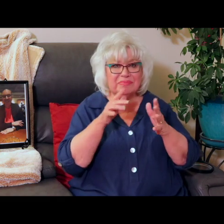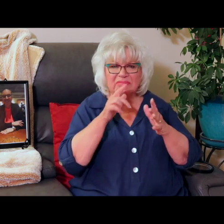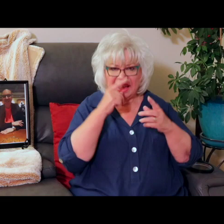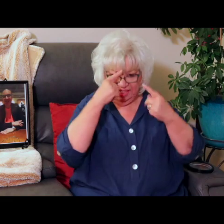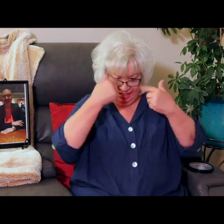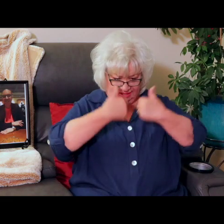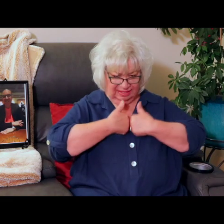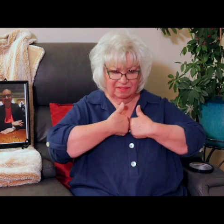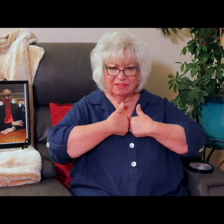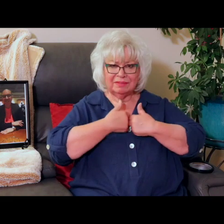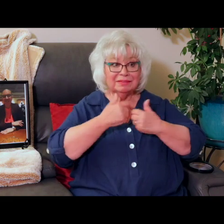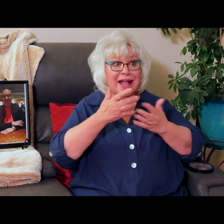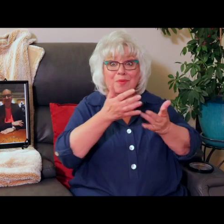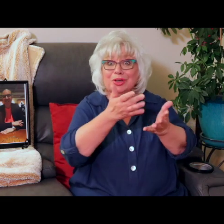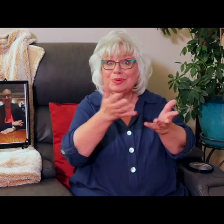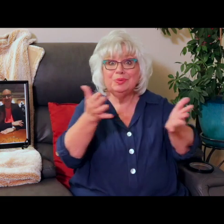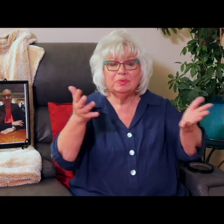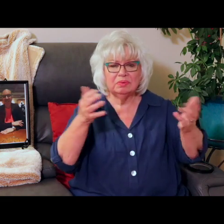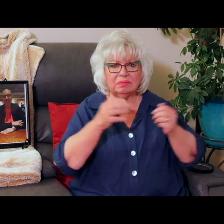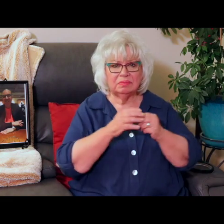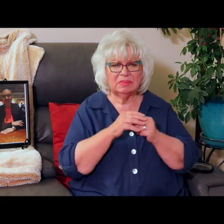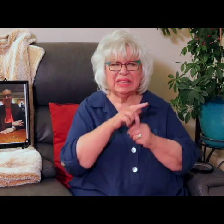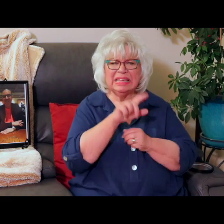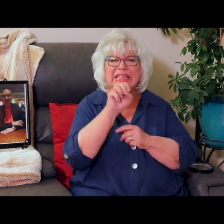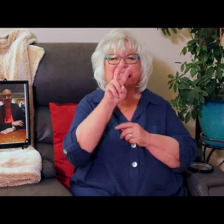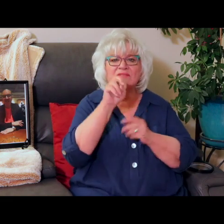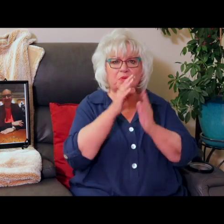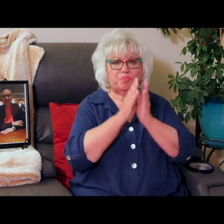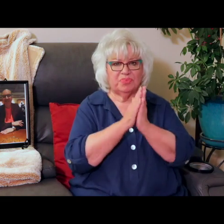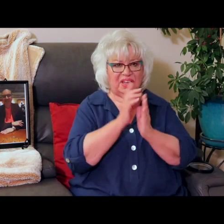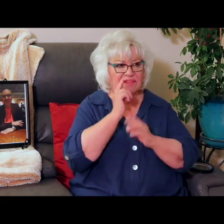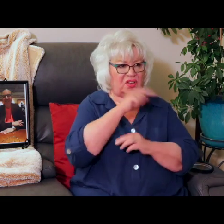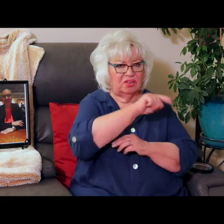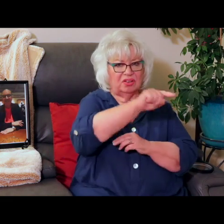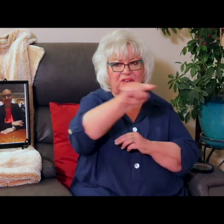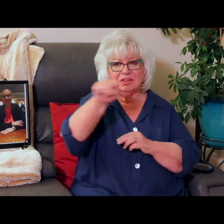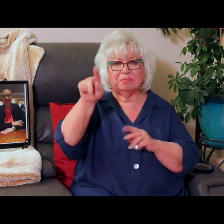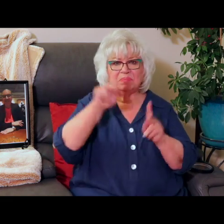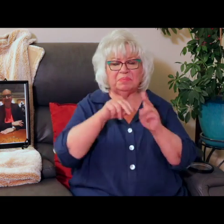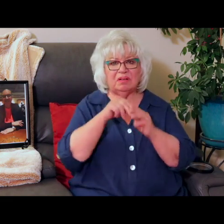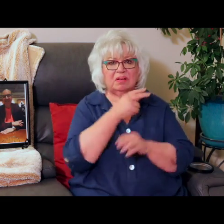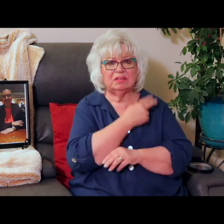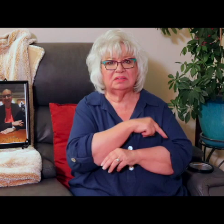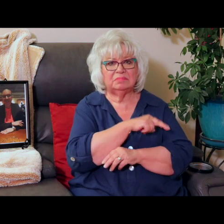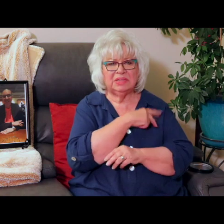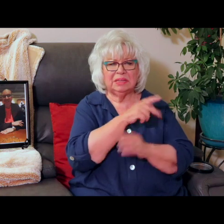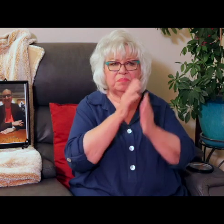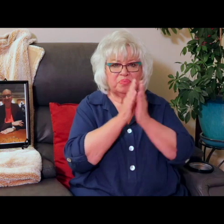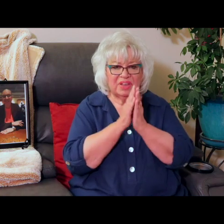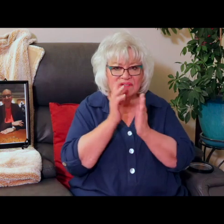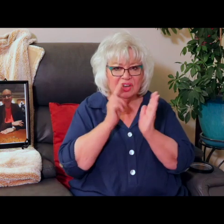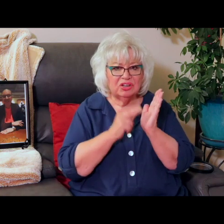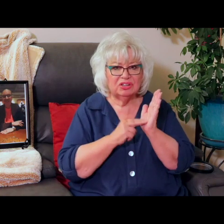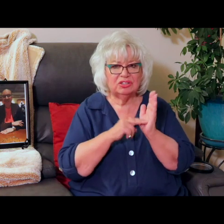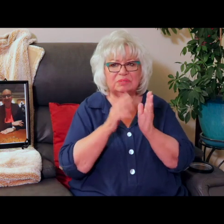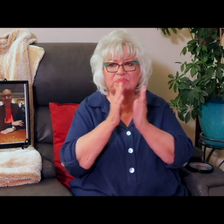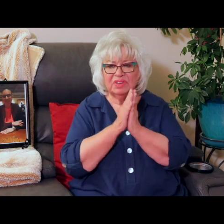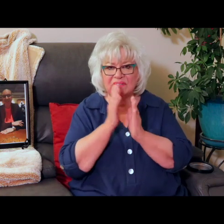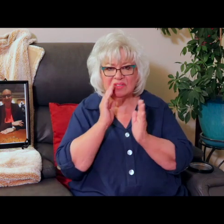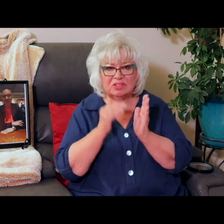You know, he'd say, hi, how are you? It wasn't about him. He would always ask about the other person, and he'd pray for other people.